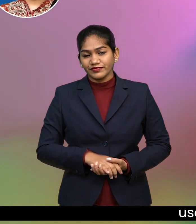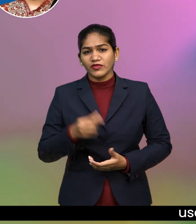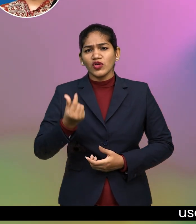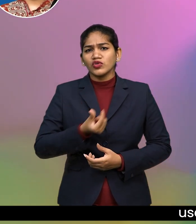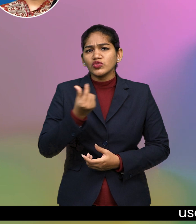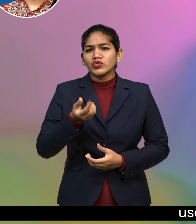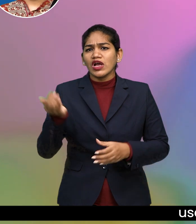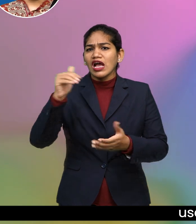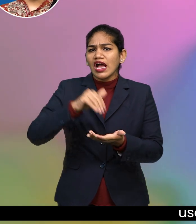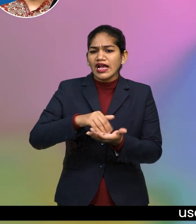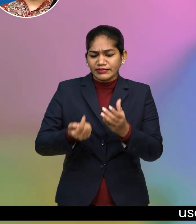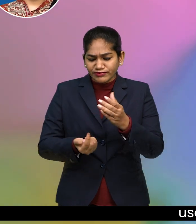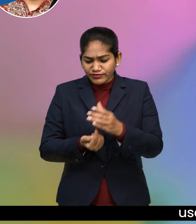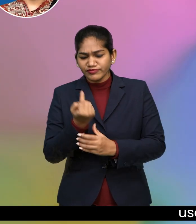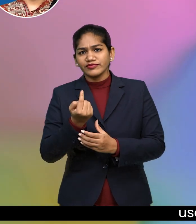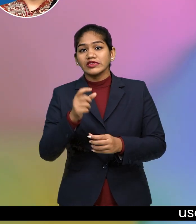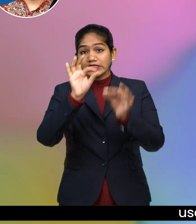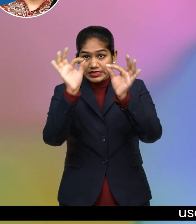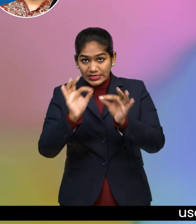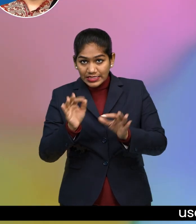use regenerative cells